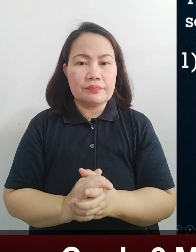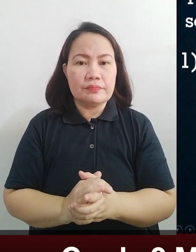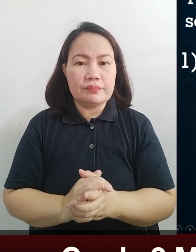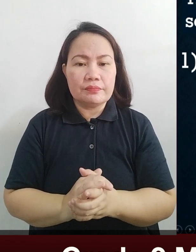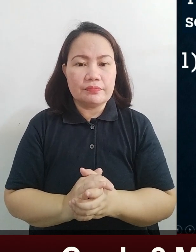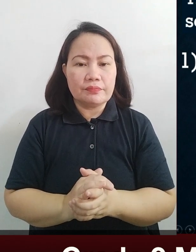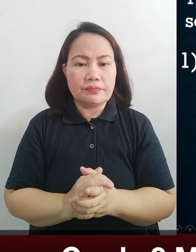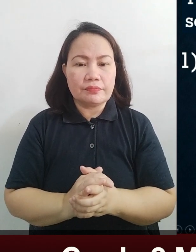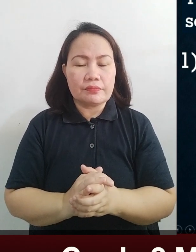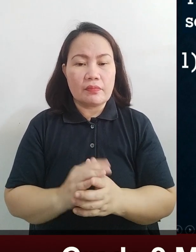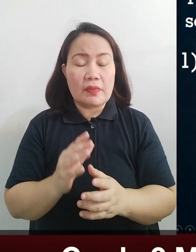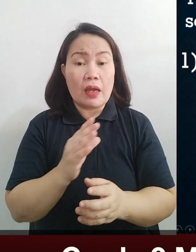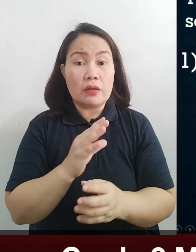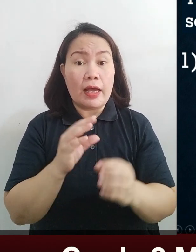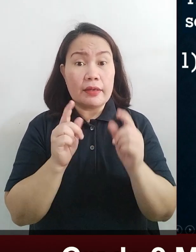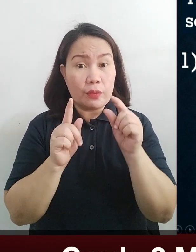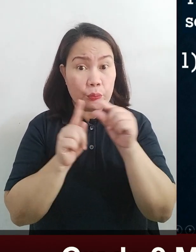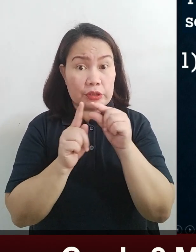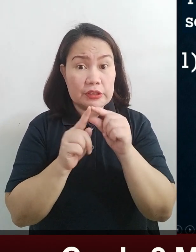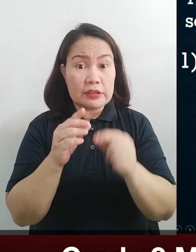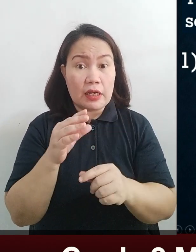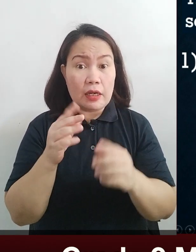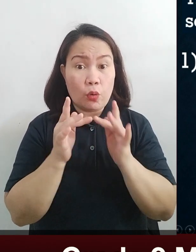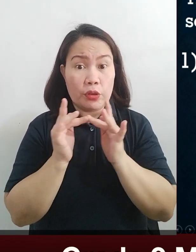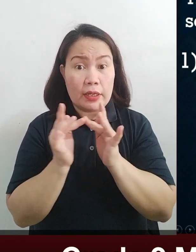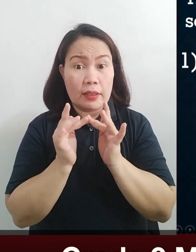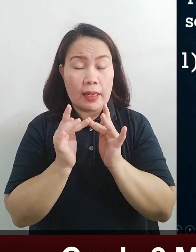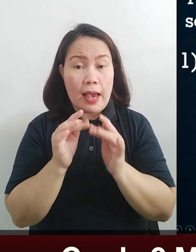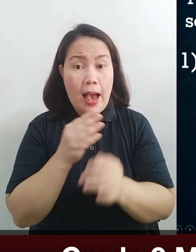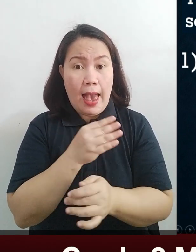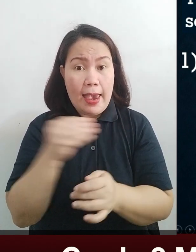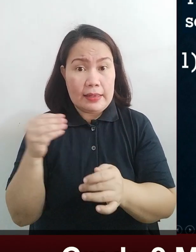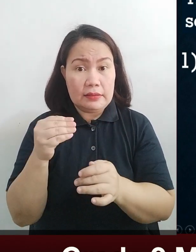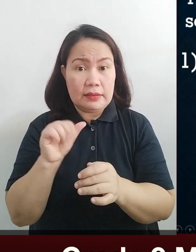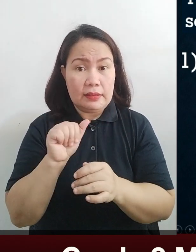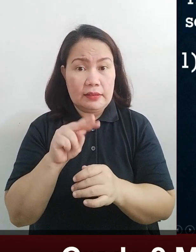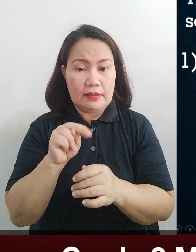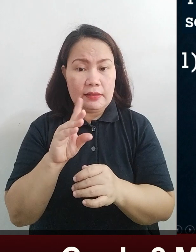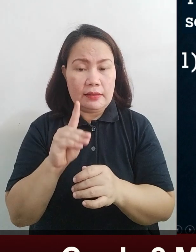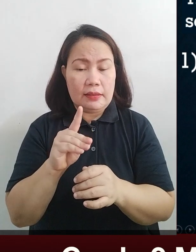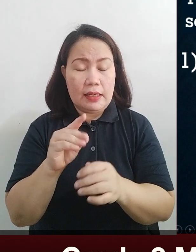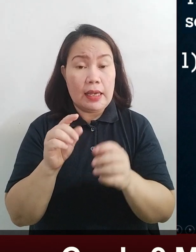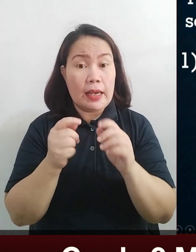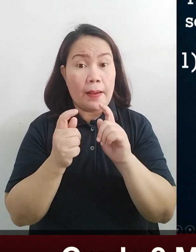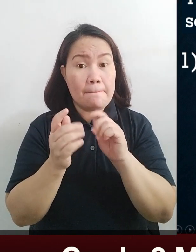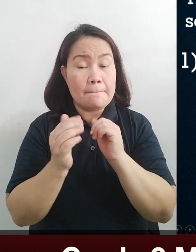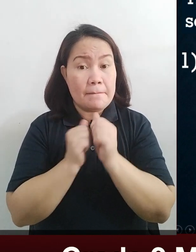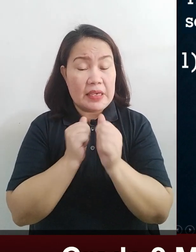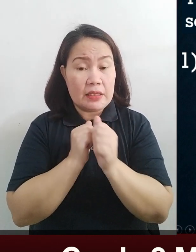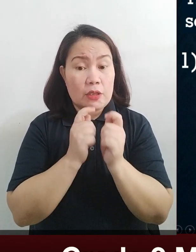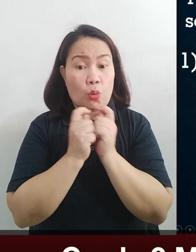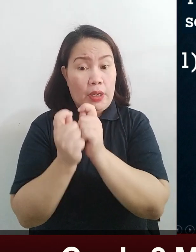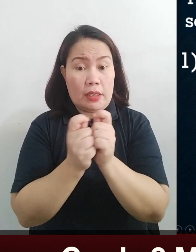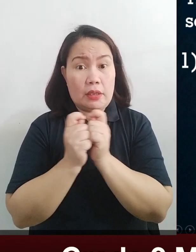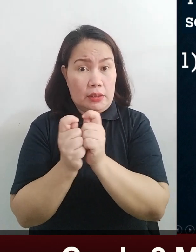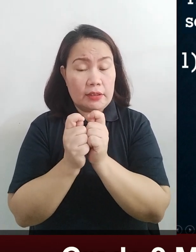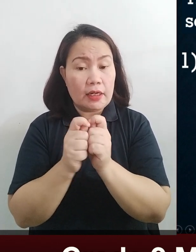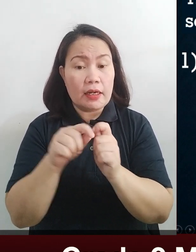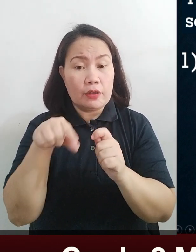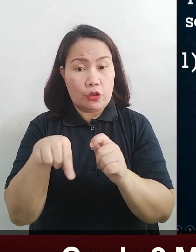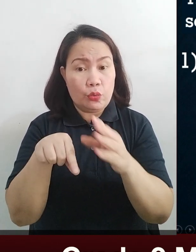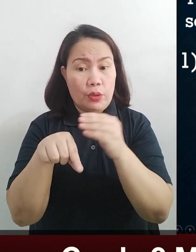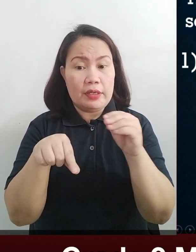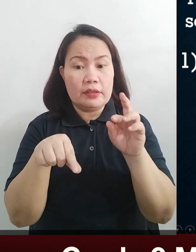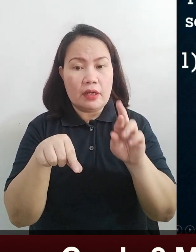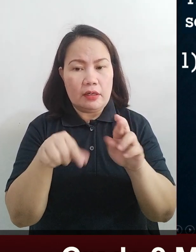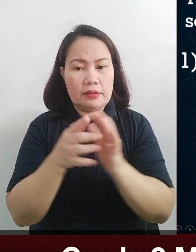na connector dito na end. So, ibig sabihin, pagsasamahin natin si Q and R. So, that is